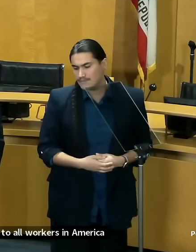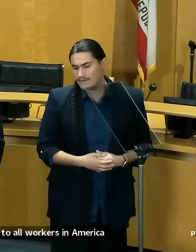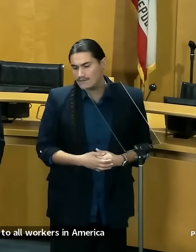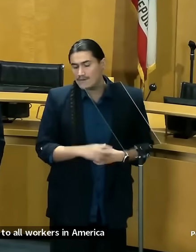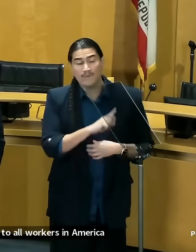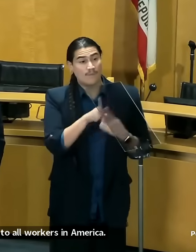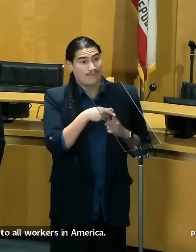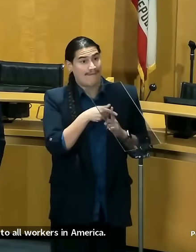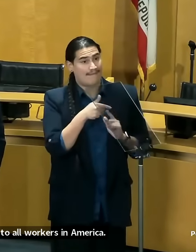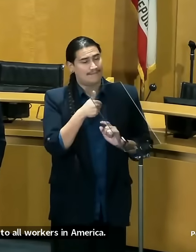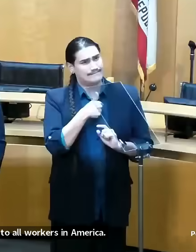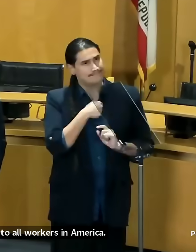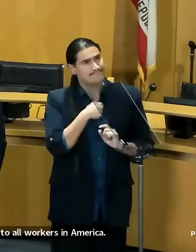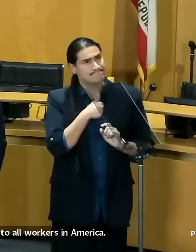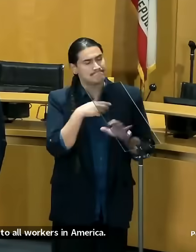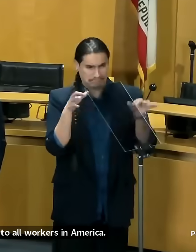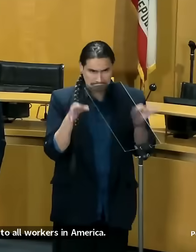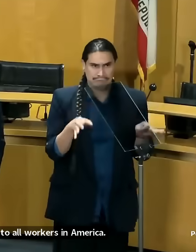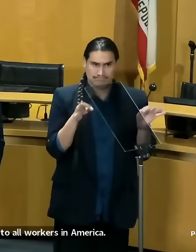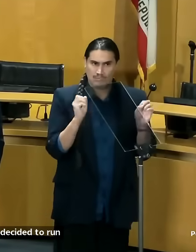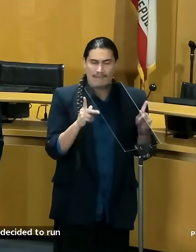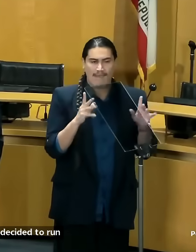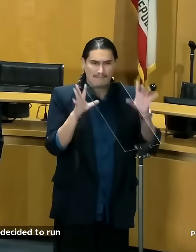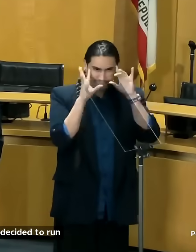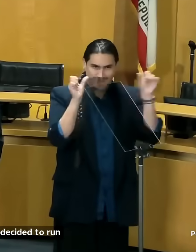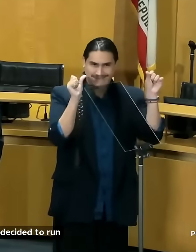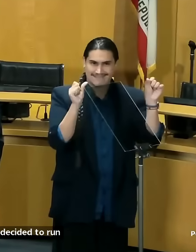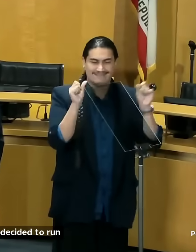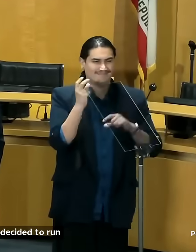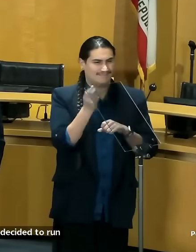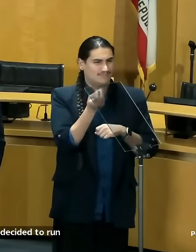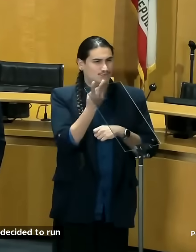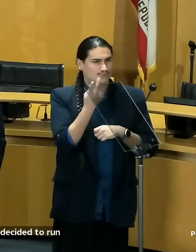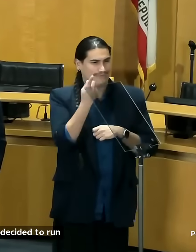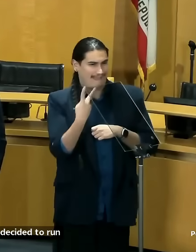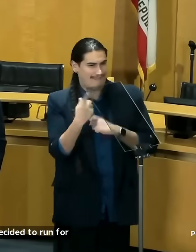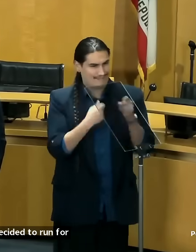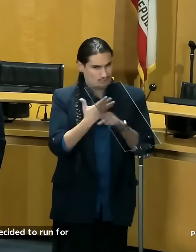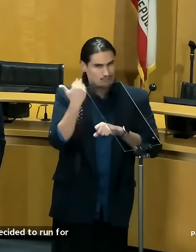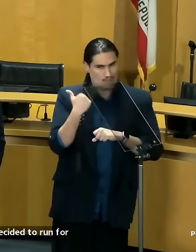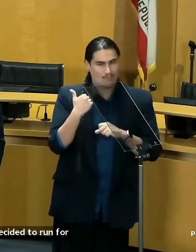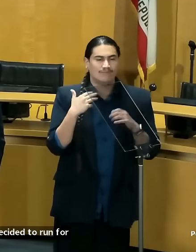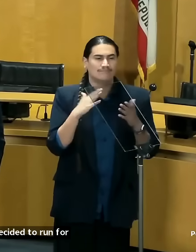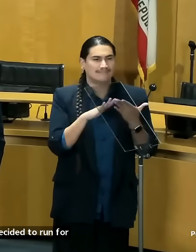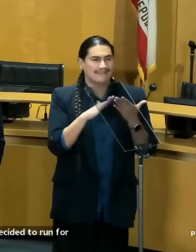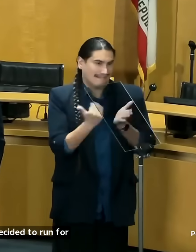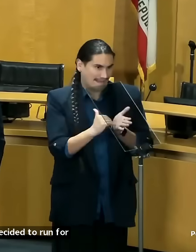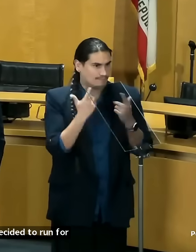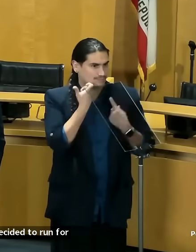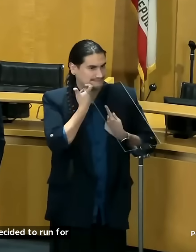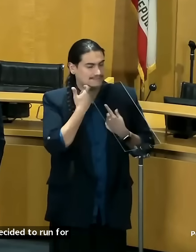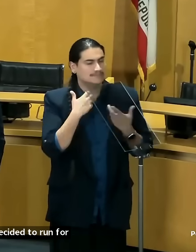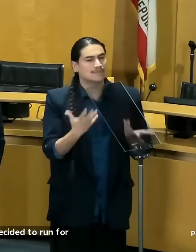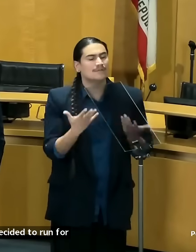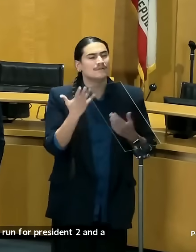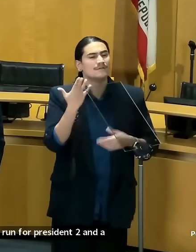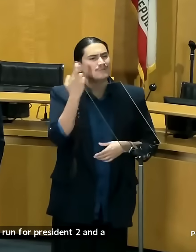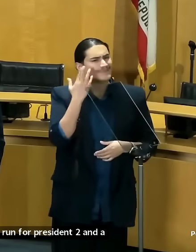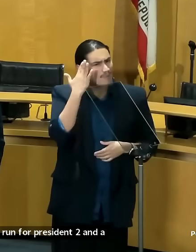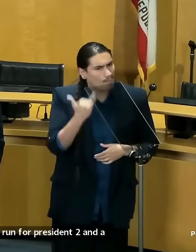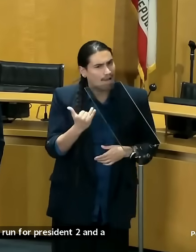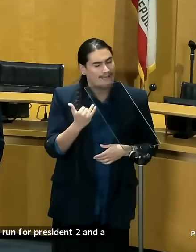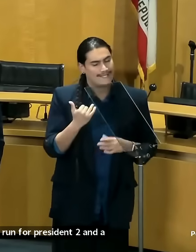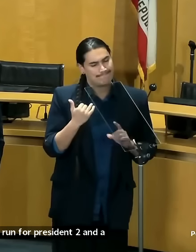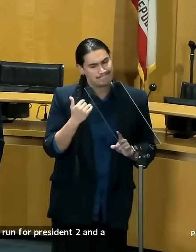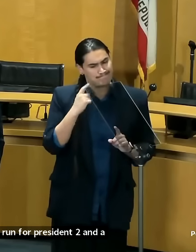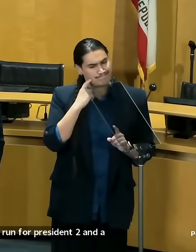When I decided to run for president 2.5 years ago, and then more recently, it was because I